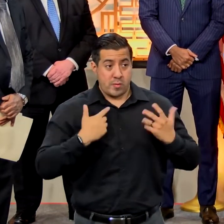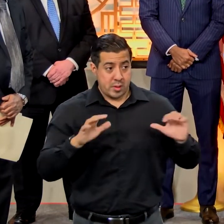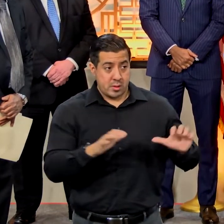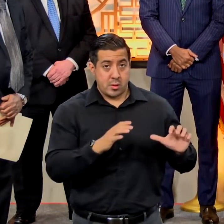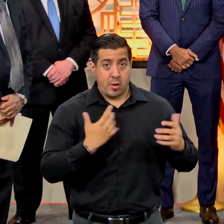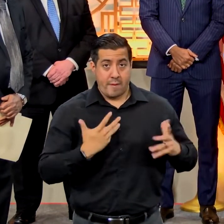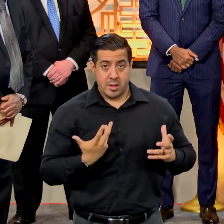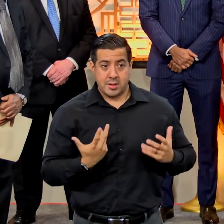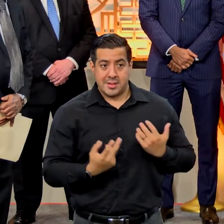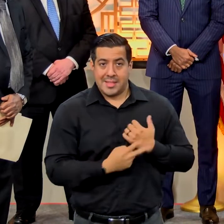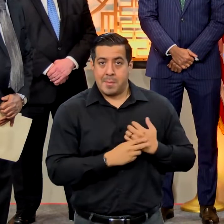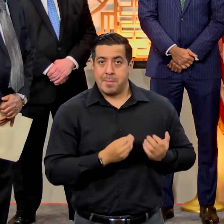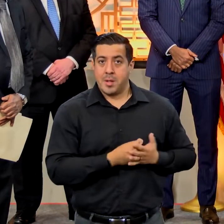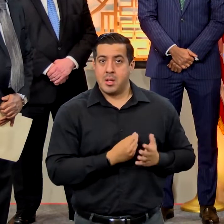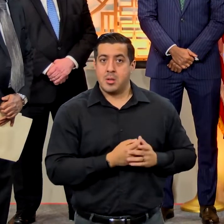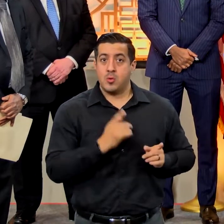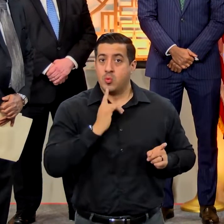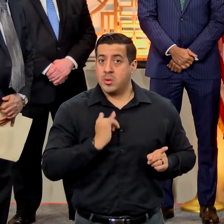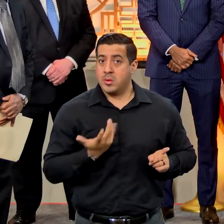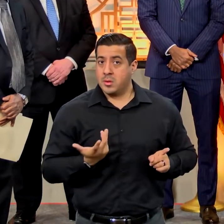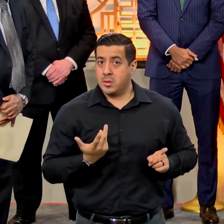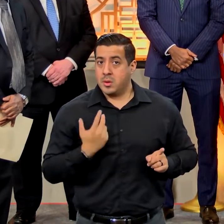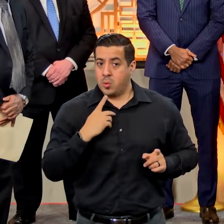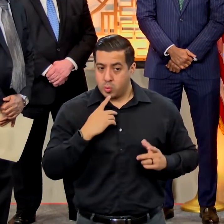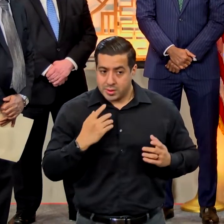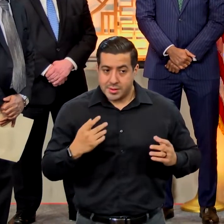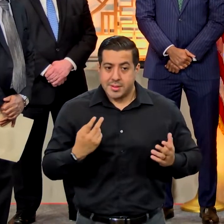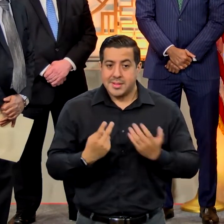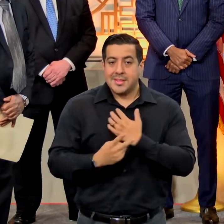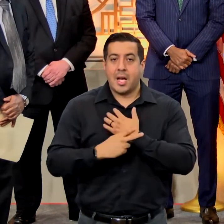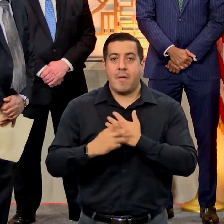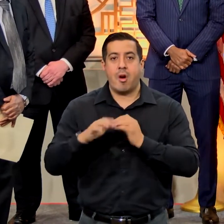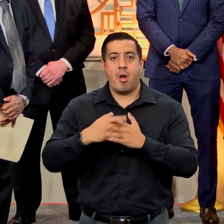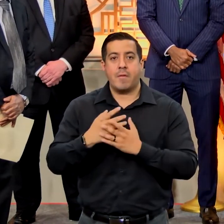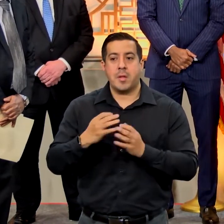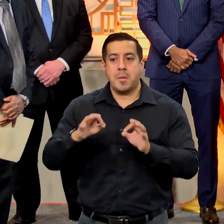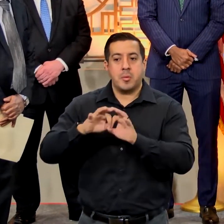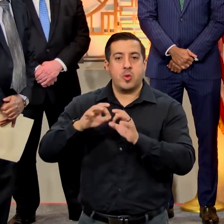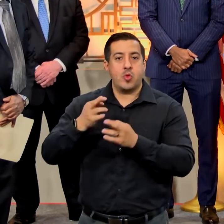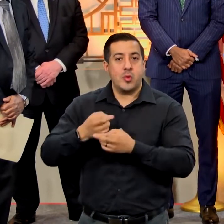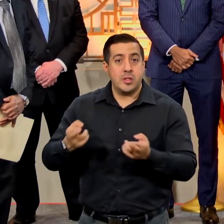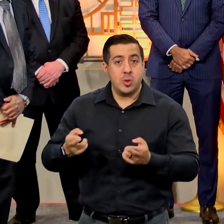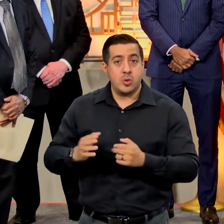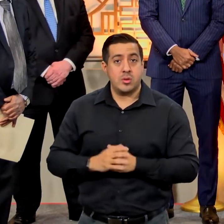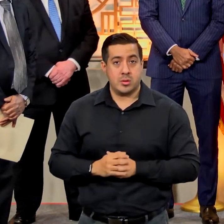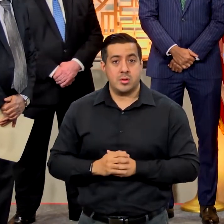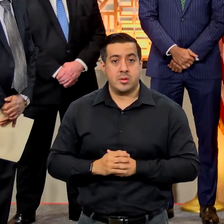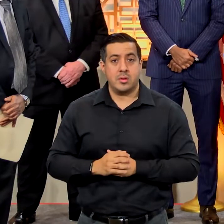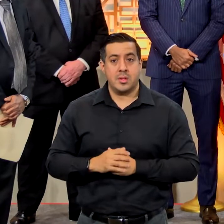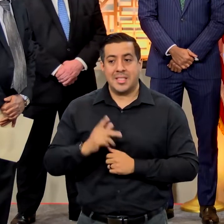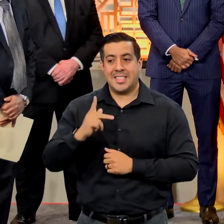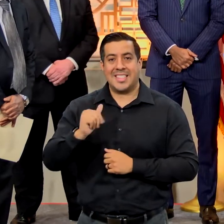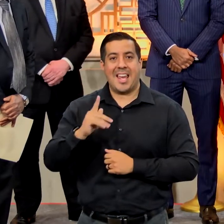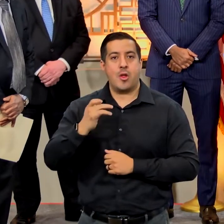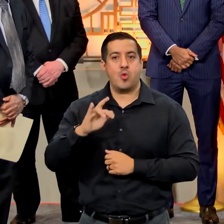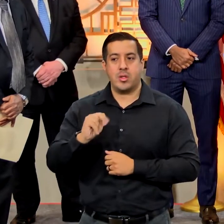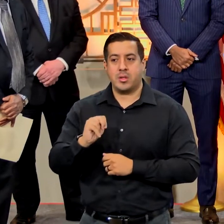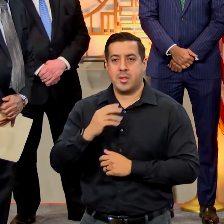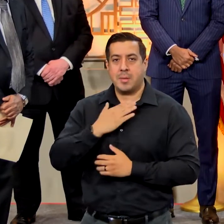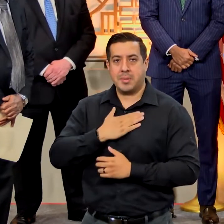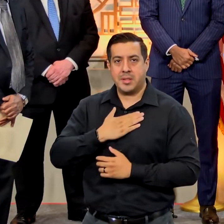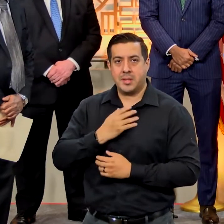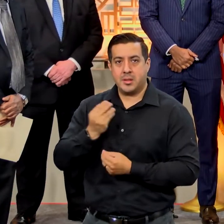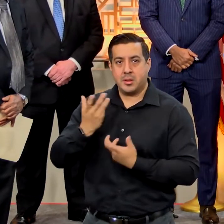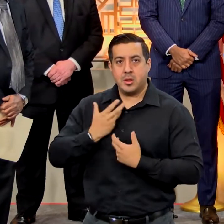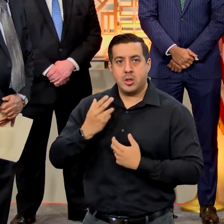money. We have saved valuable resources. And Catherine, please,